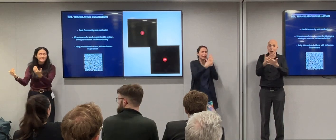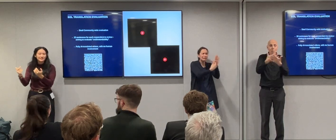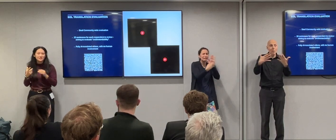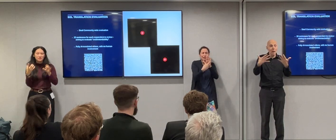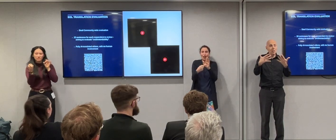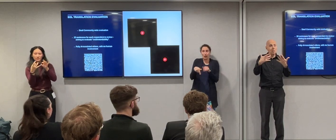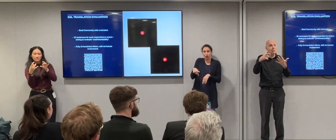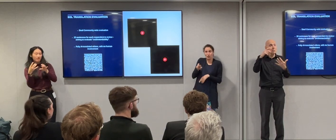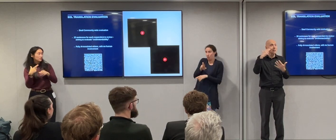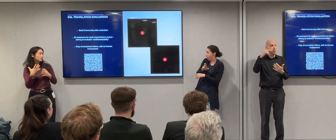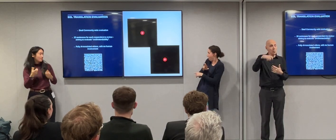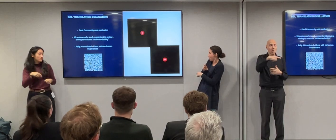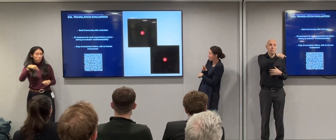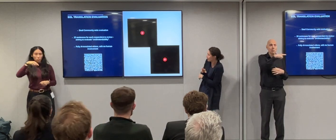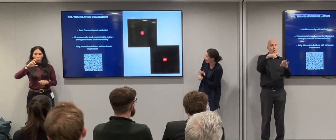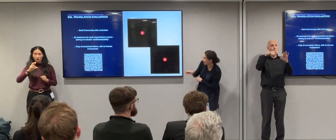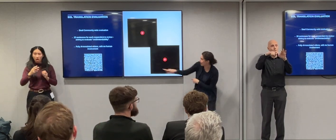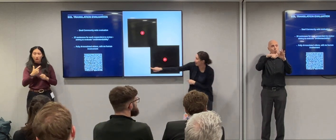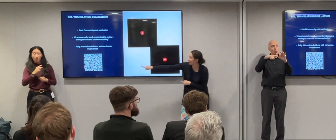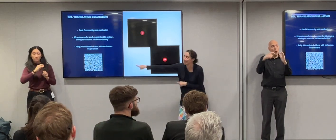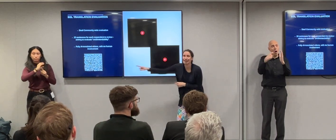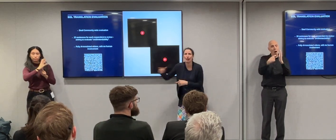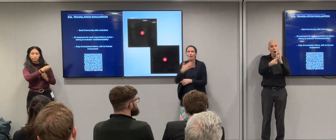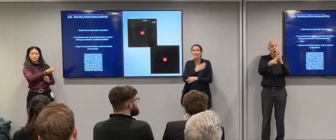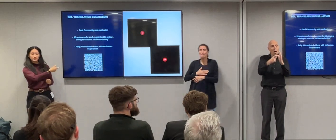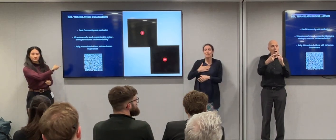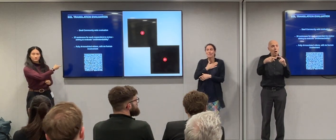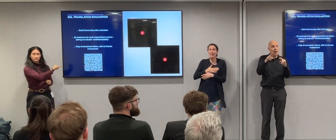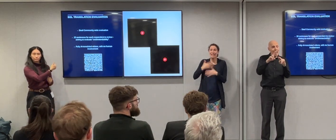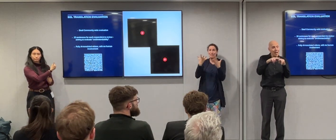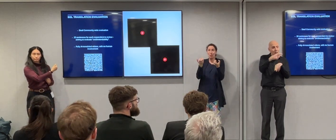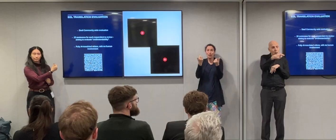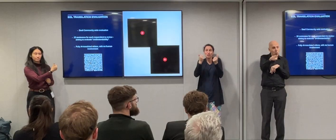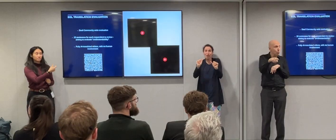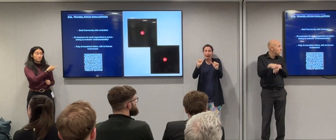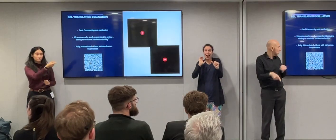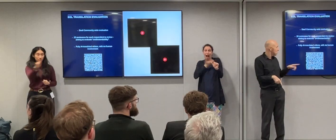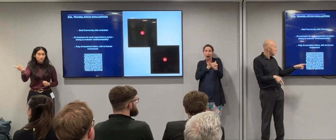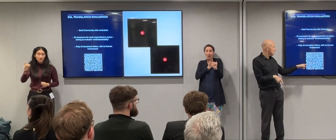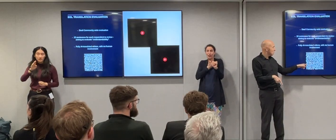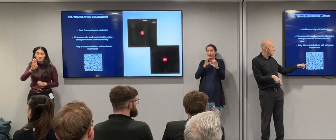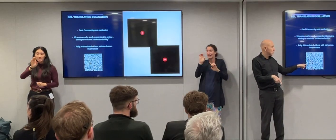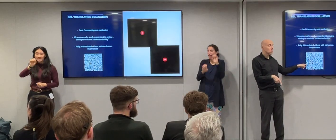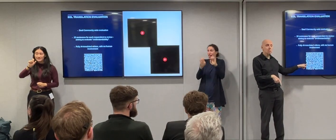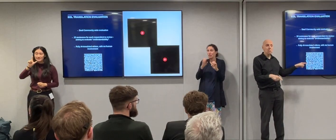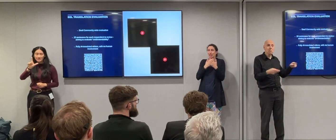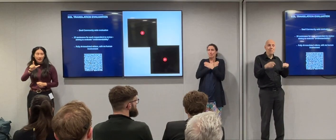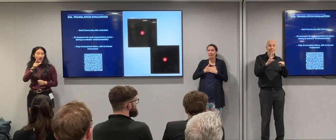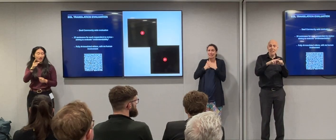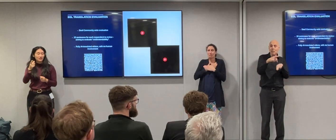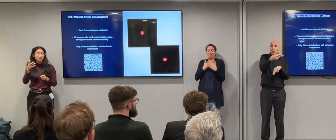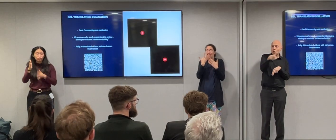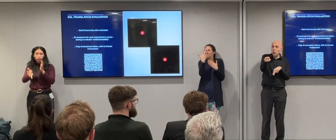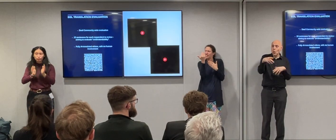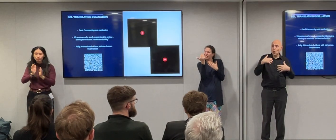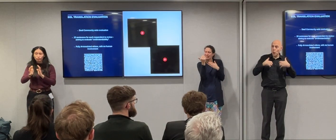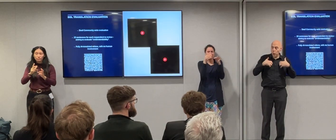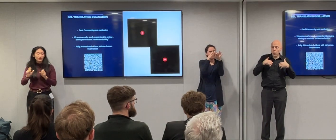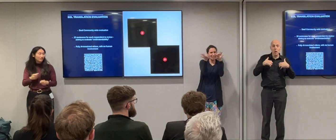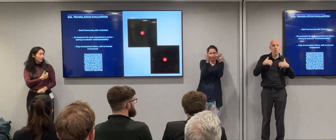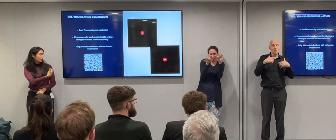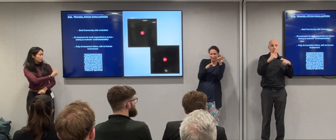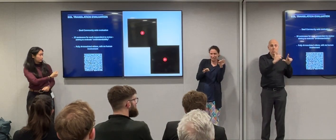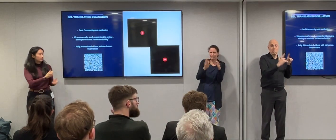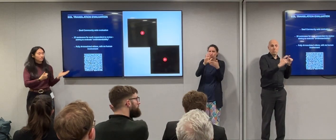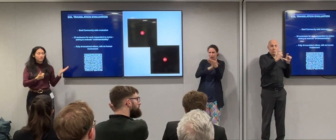a QR link there at the bottom if anybody here is a BSL user and would love to try it out. what we've got is 15 sentences that have